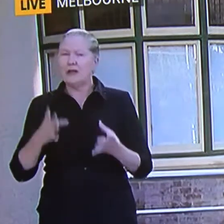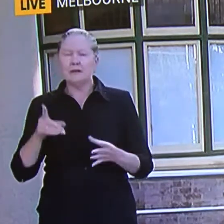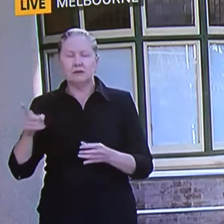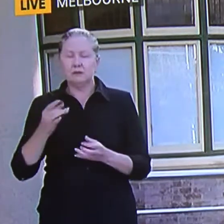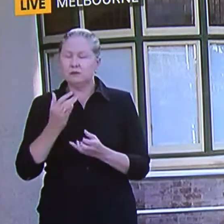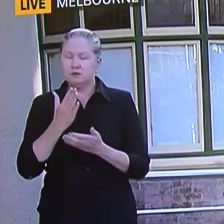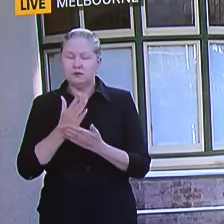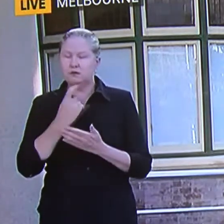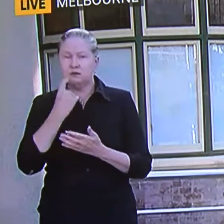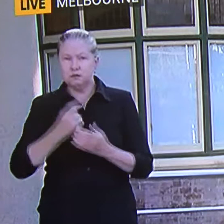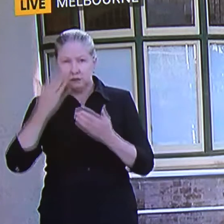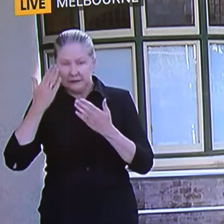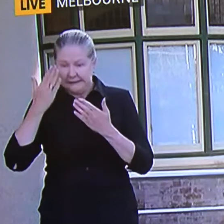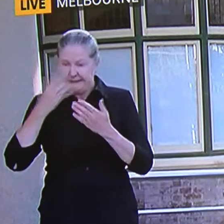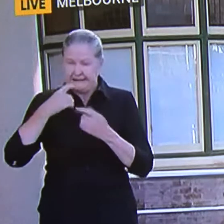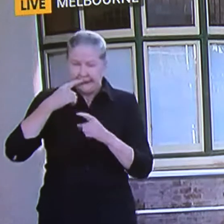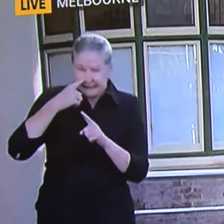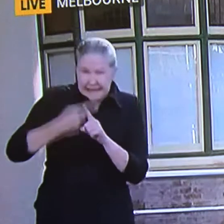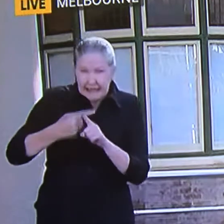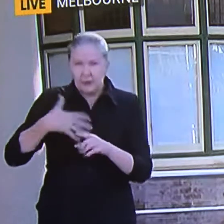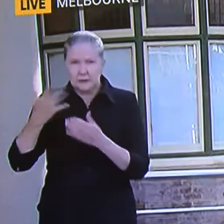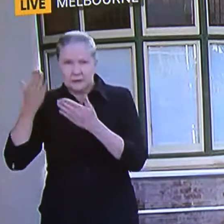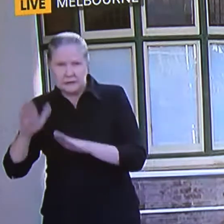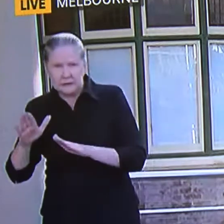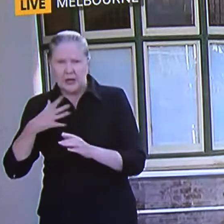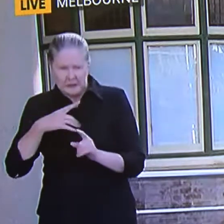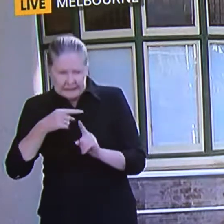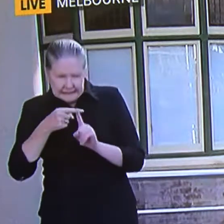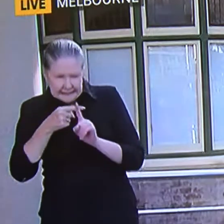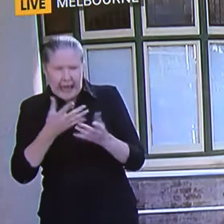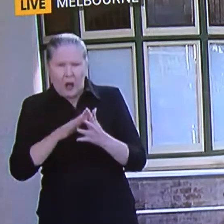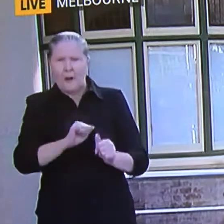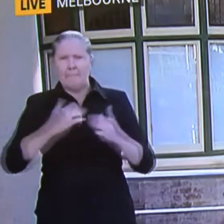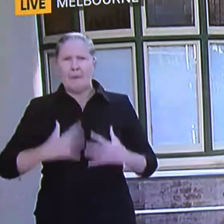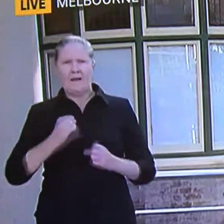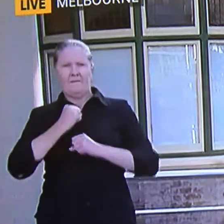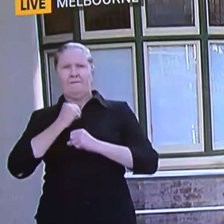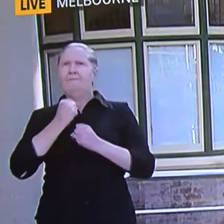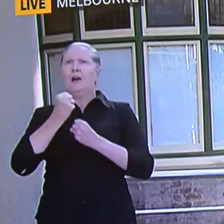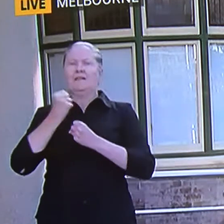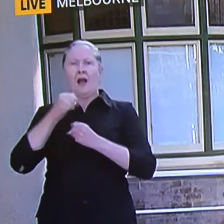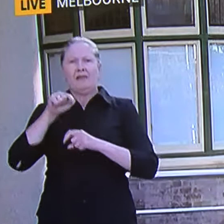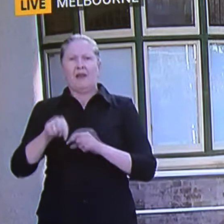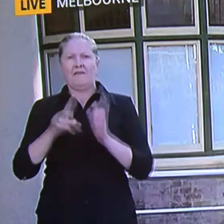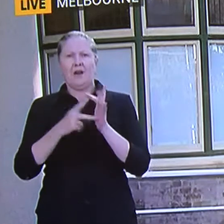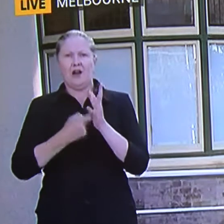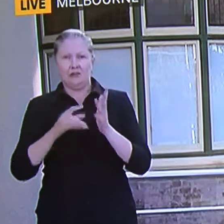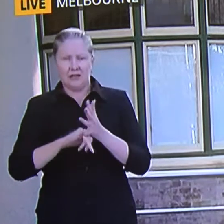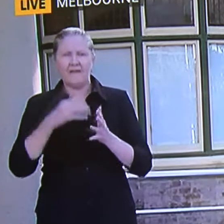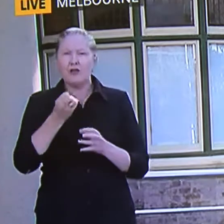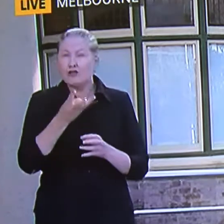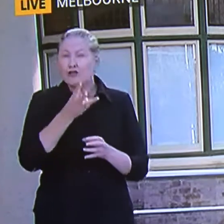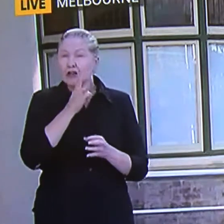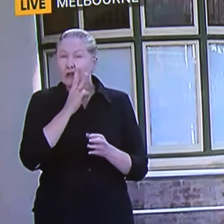and to stop death. And those are targeted at the immune response. There is about 300 clinical